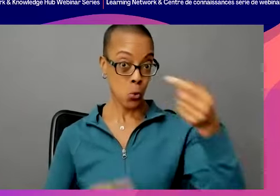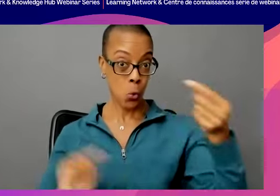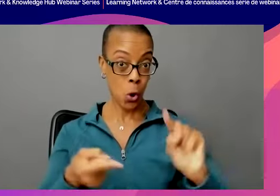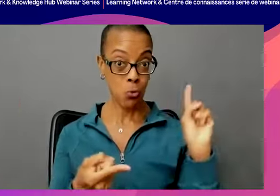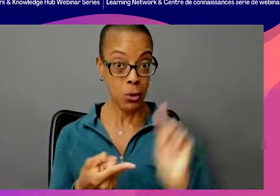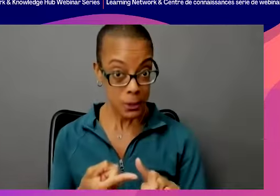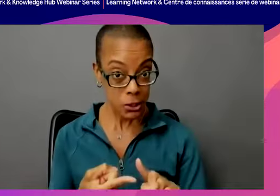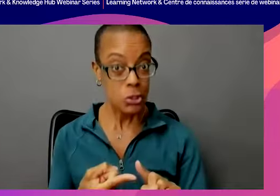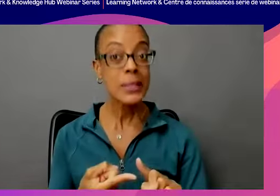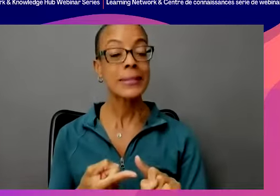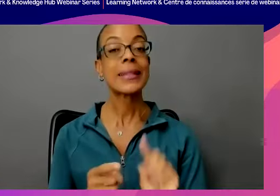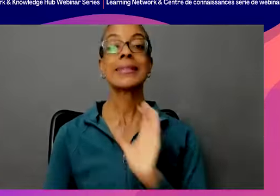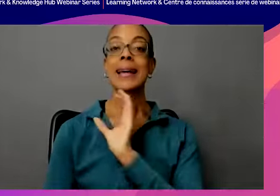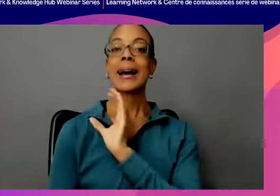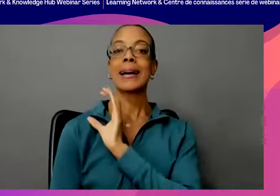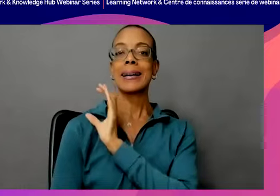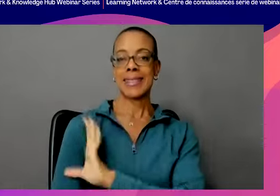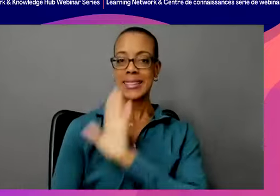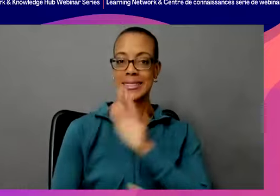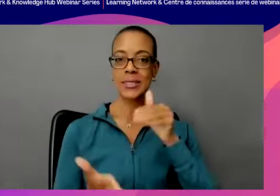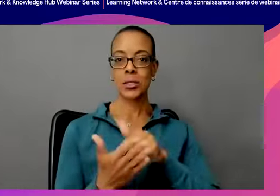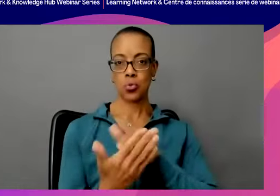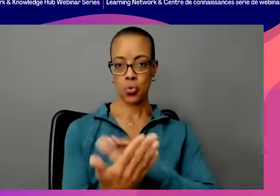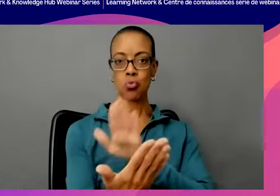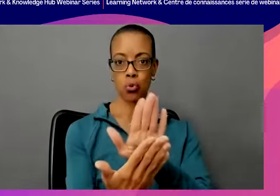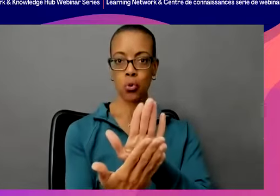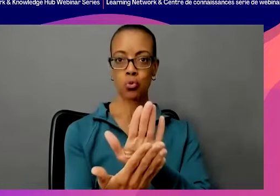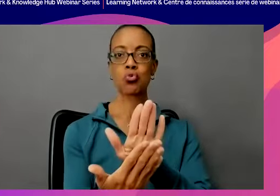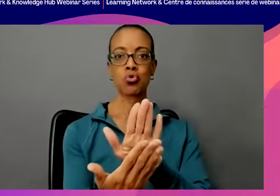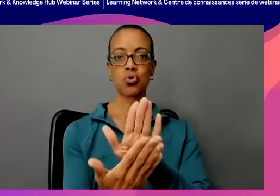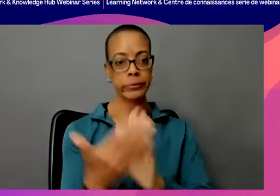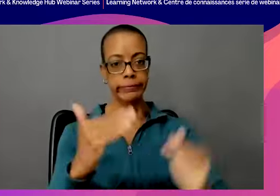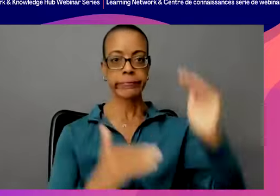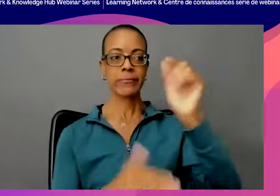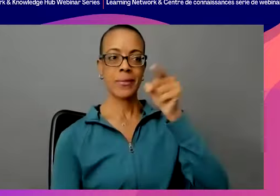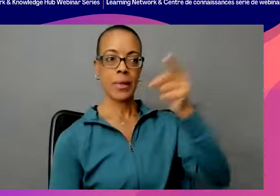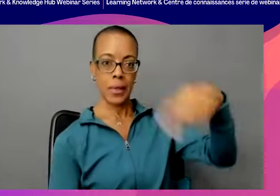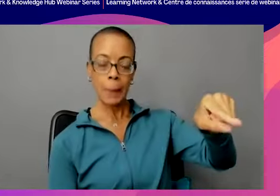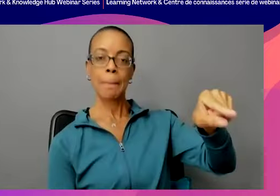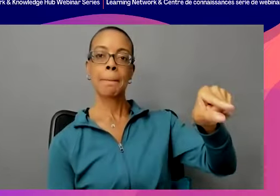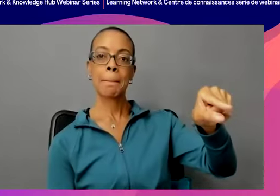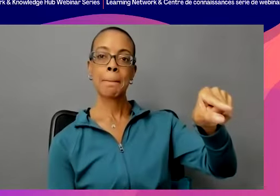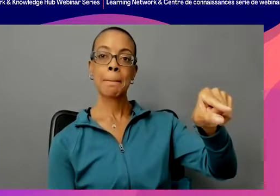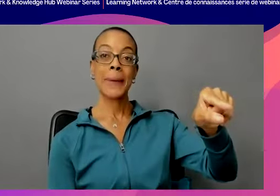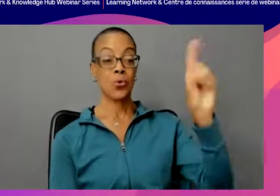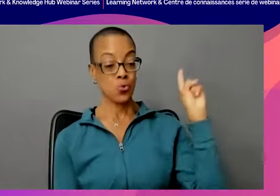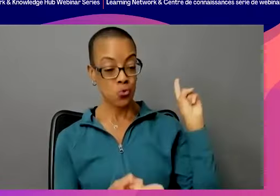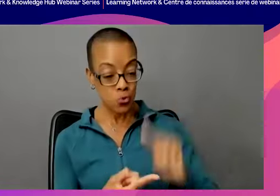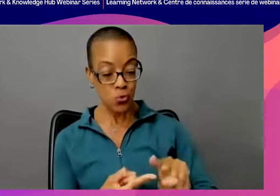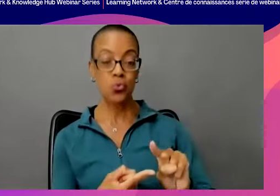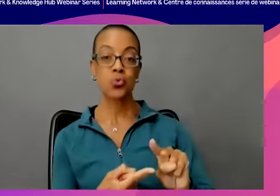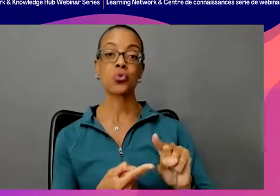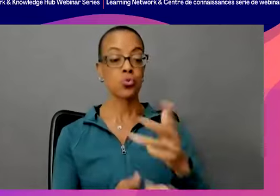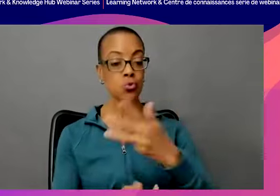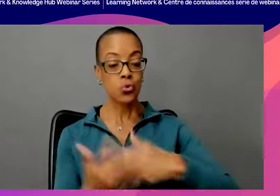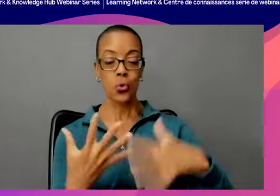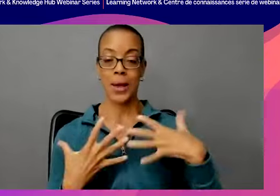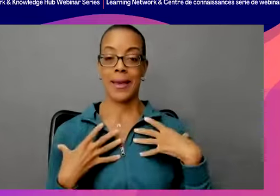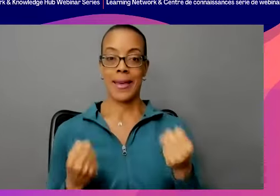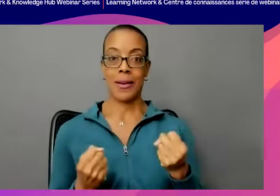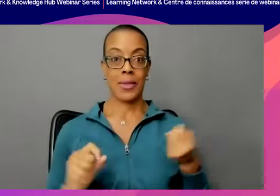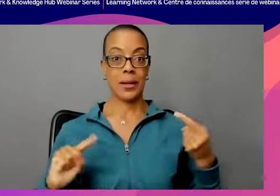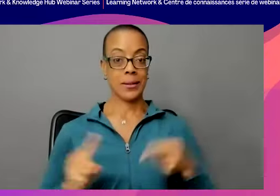it's a client-centered approach that seeks to reduce the social and health harms